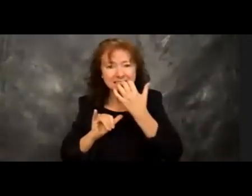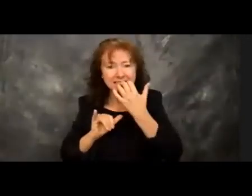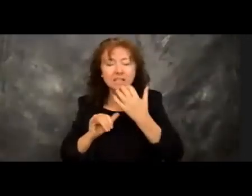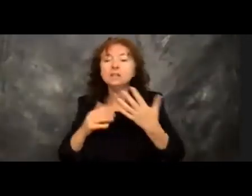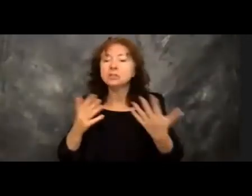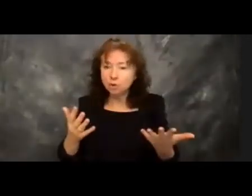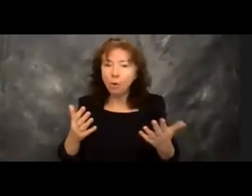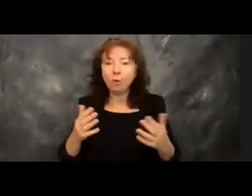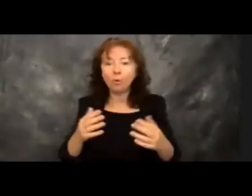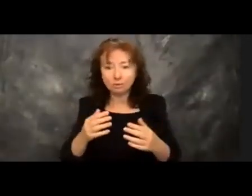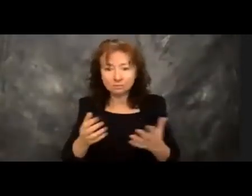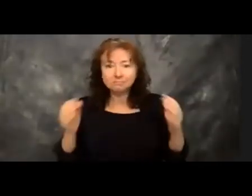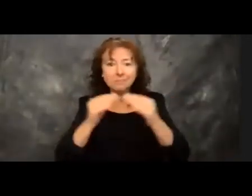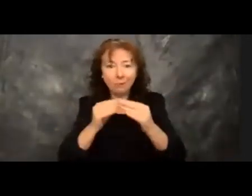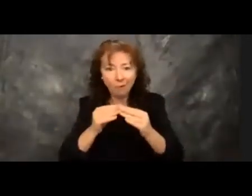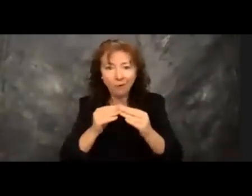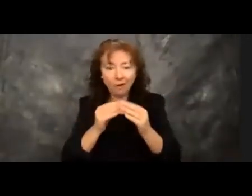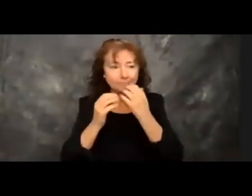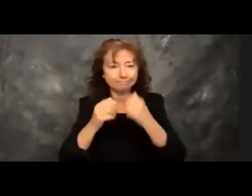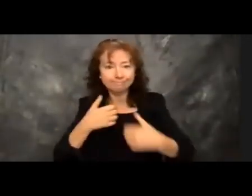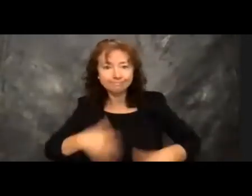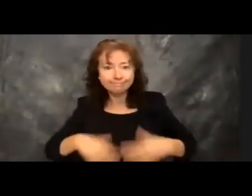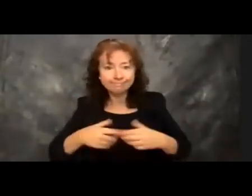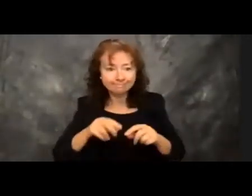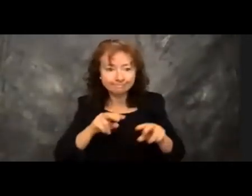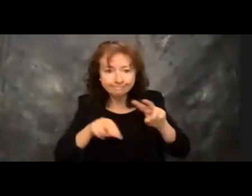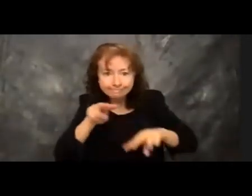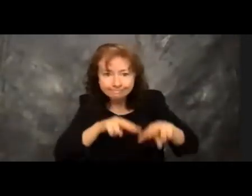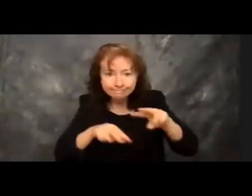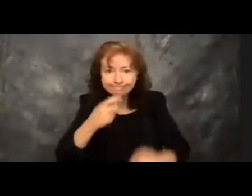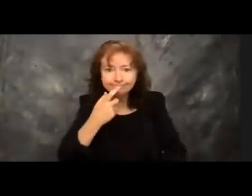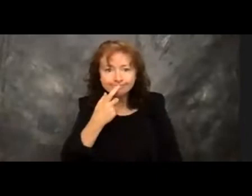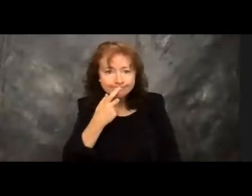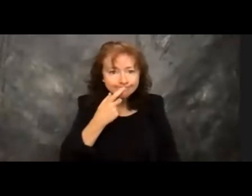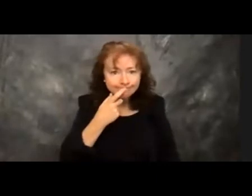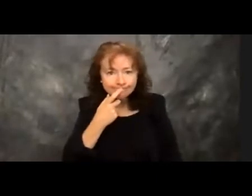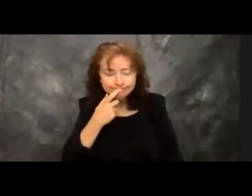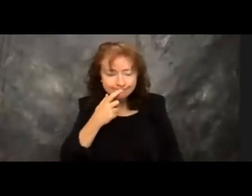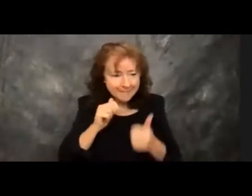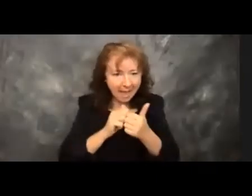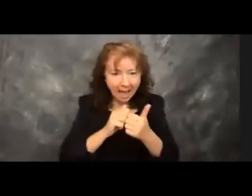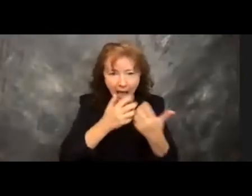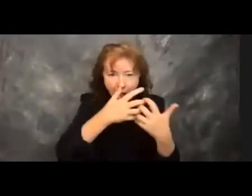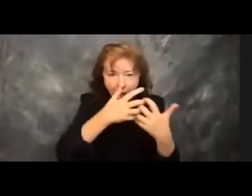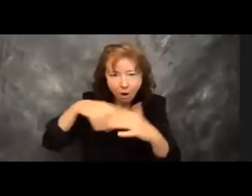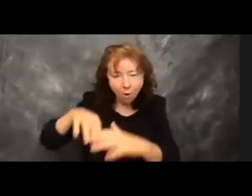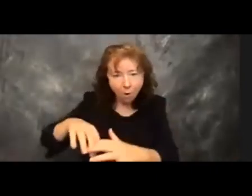general difficulty that we have in Georgia in terms of